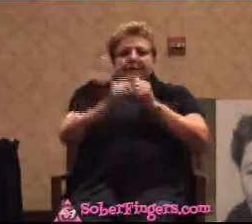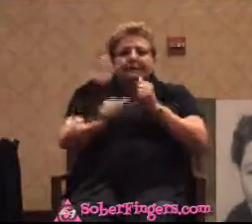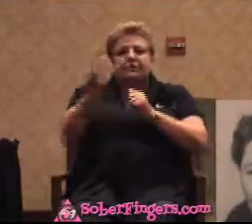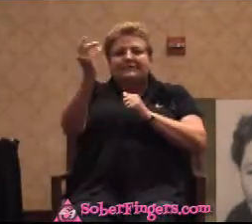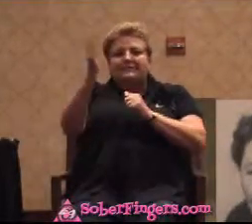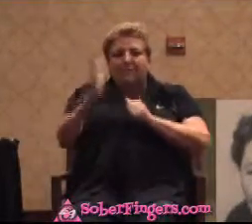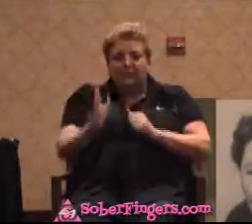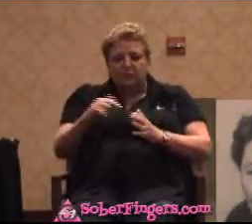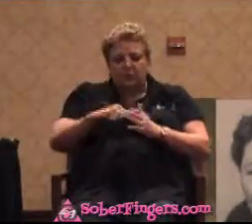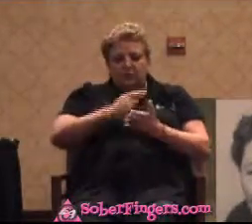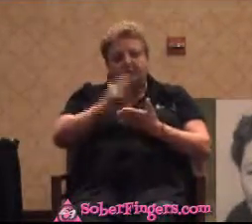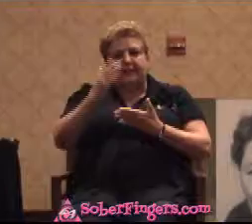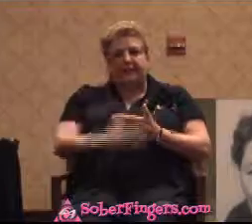this weekend.